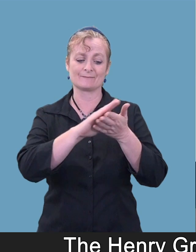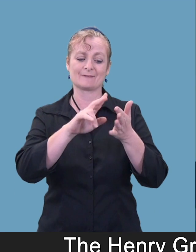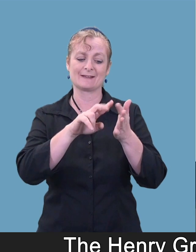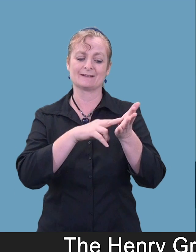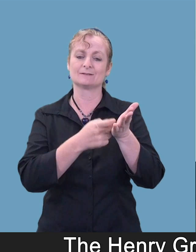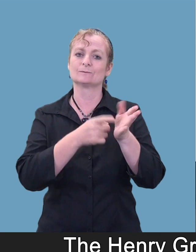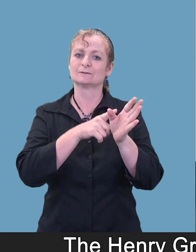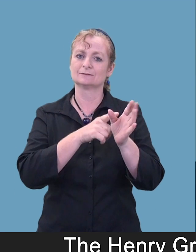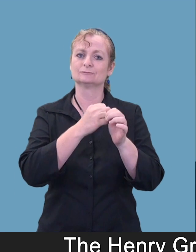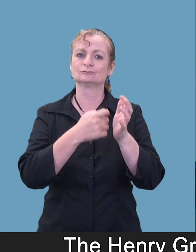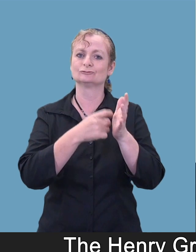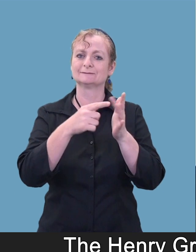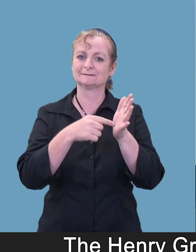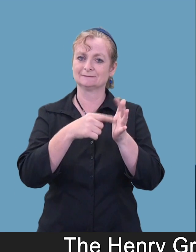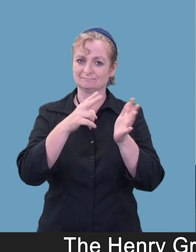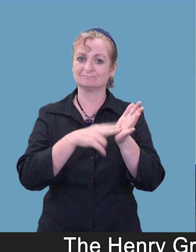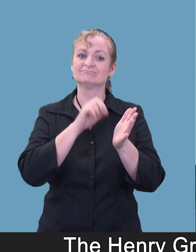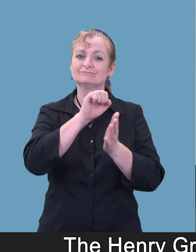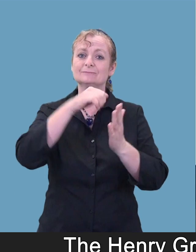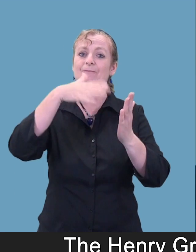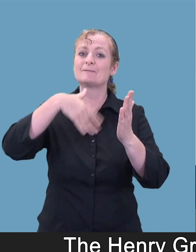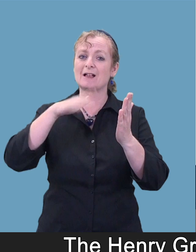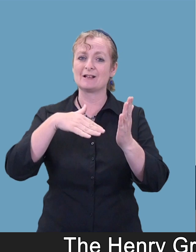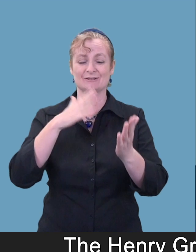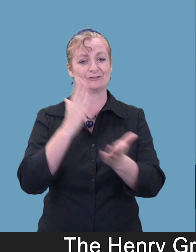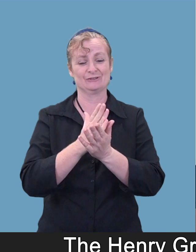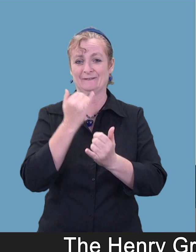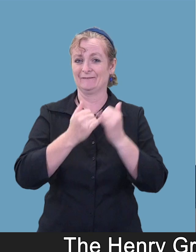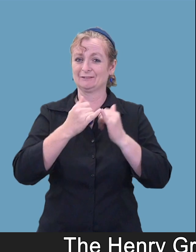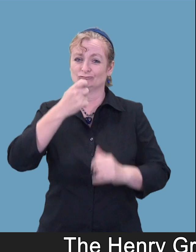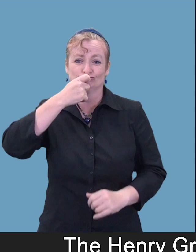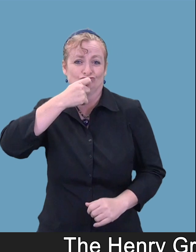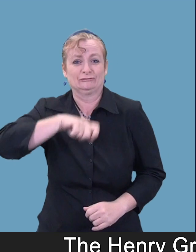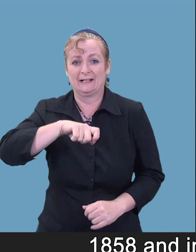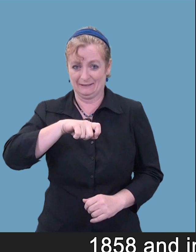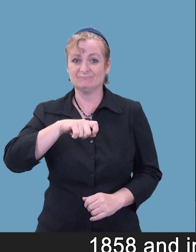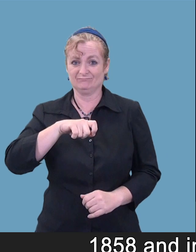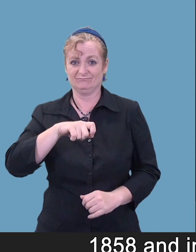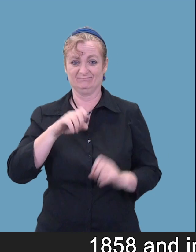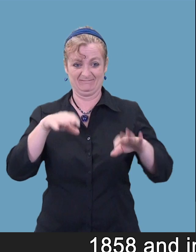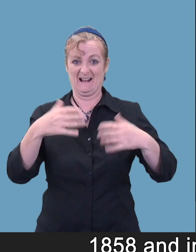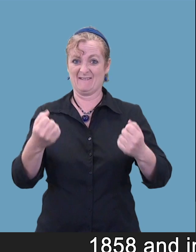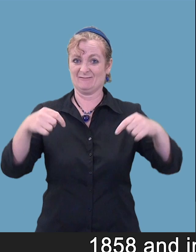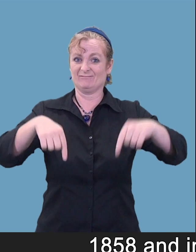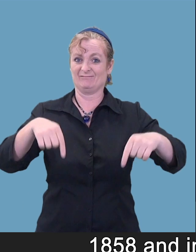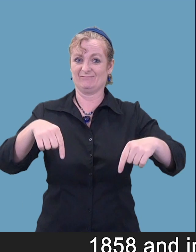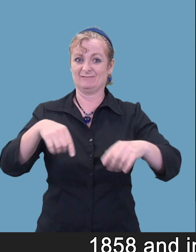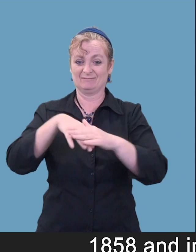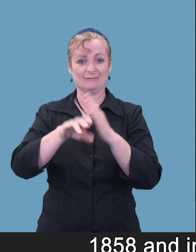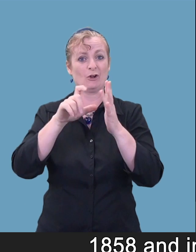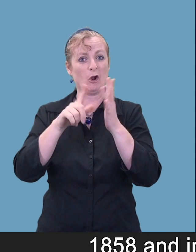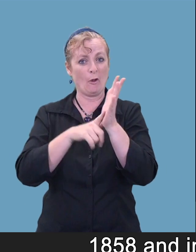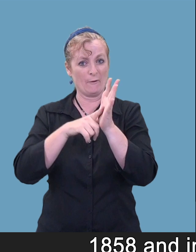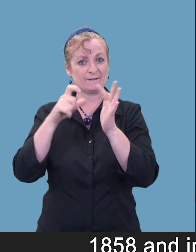The Henry Gritten is it's quite a rare painting in our collection. It's a colonial painting, dates from 1858. And